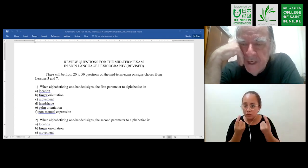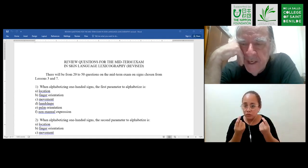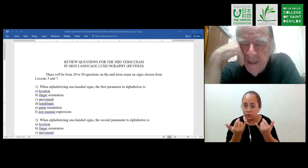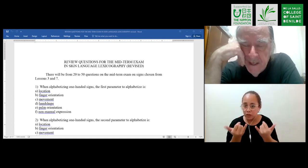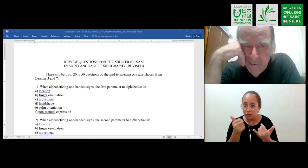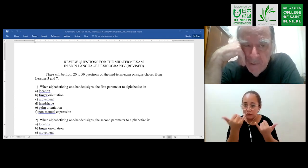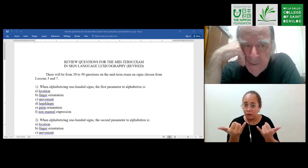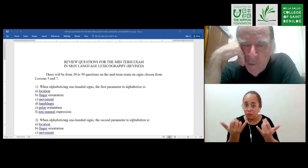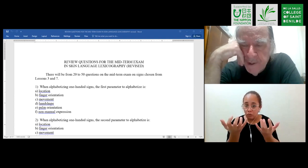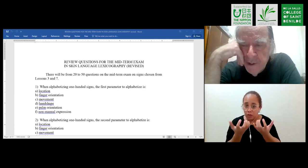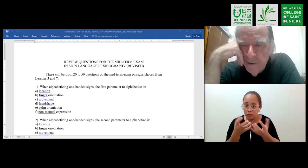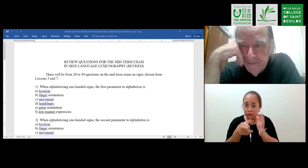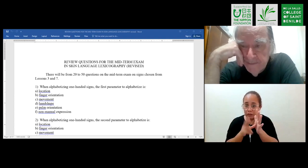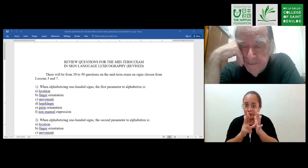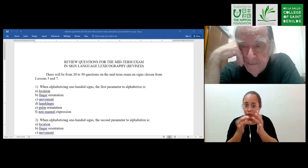today with me watching you?